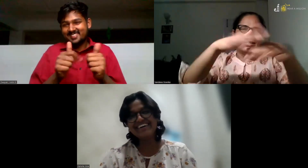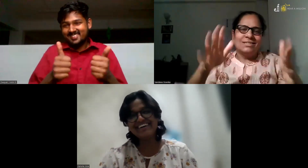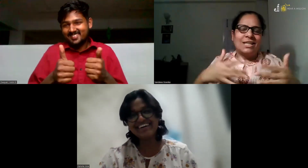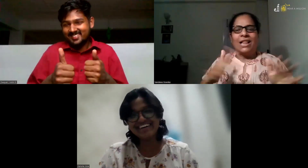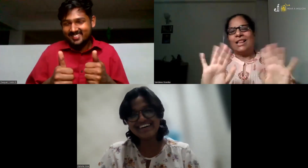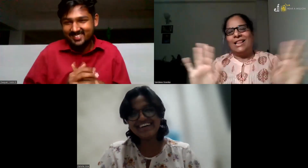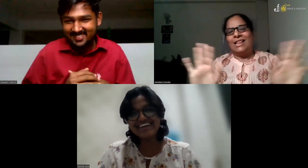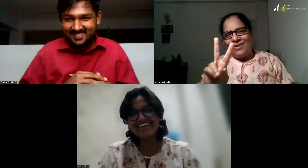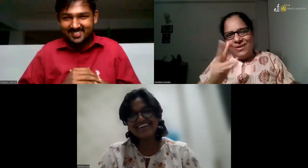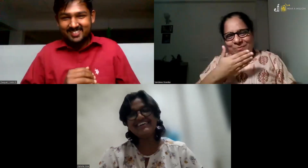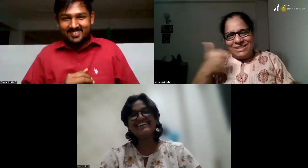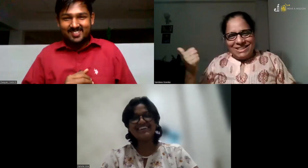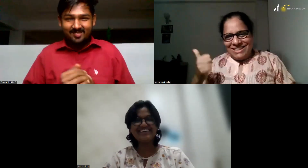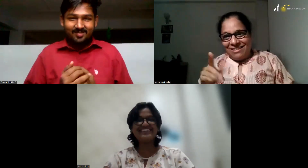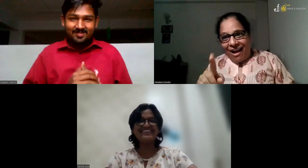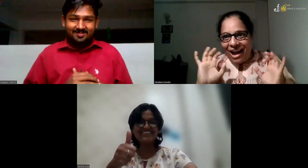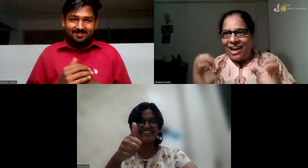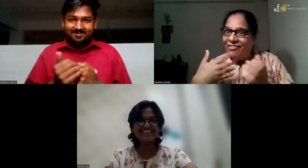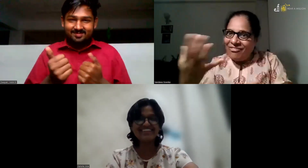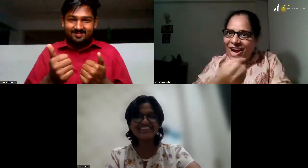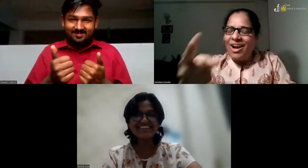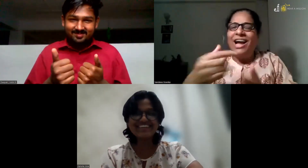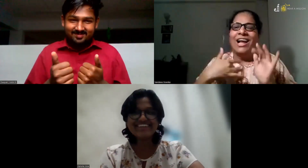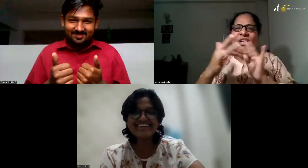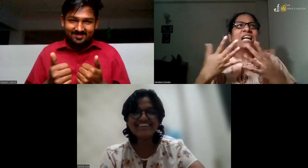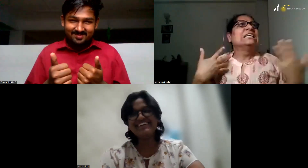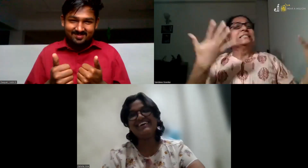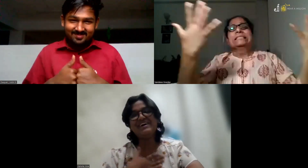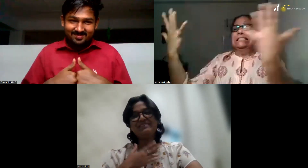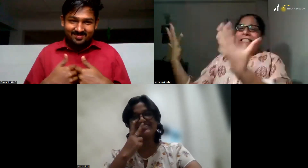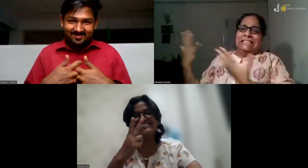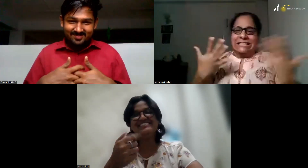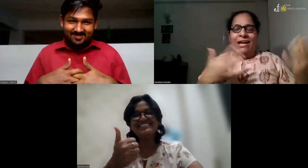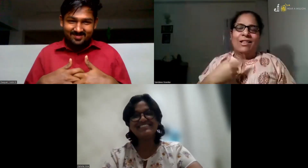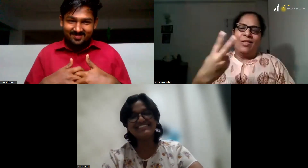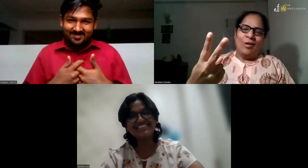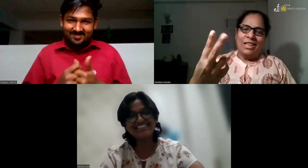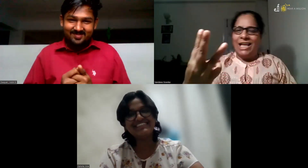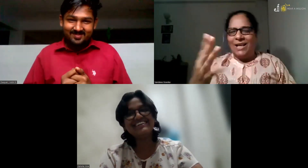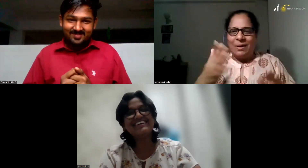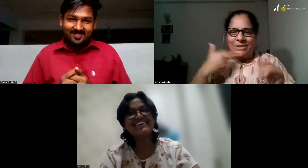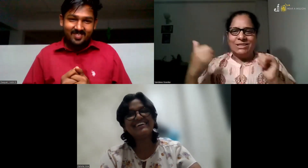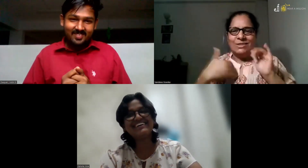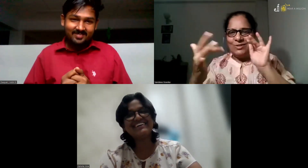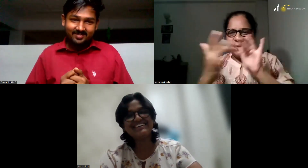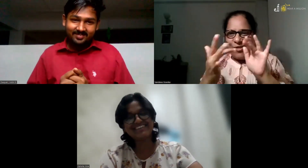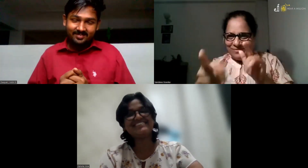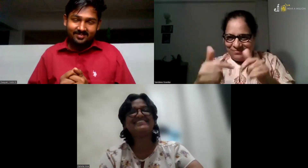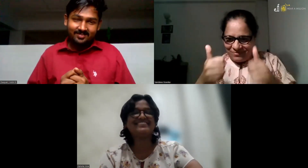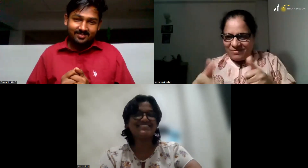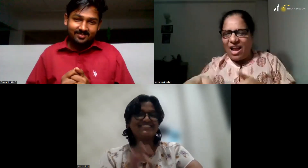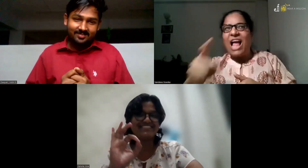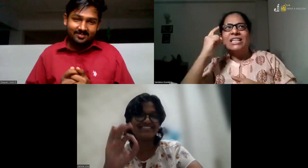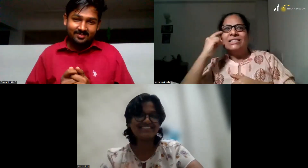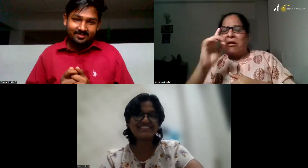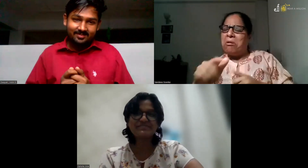people, to get be argued and all. We two of us can plan a trip. Thank God I found you luckily. So it would